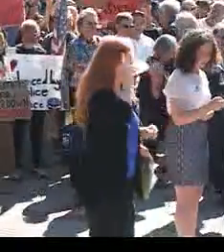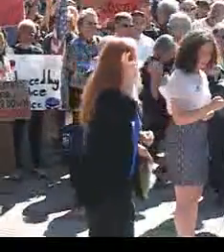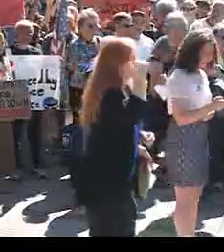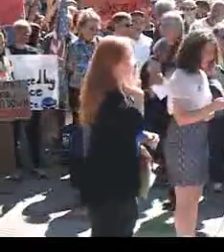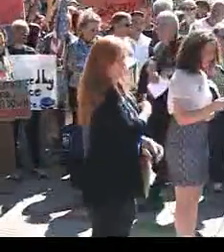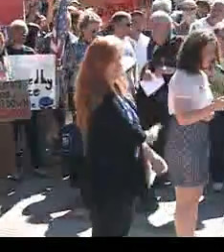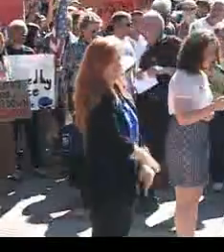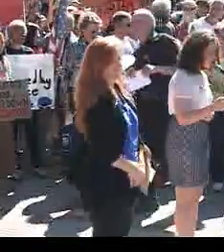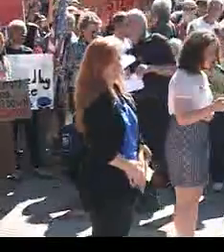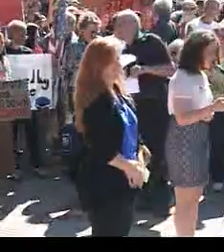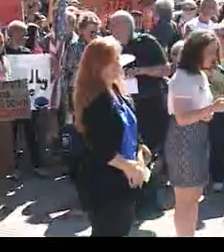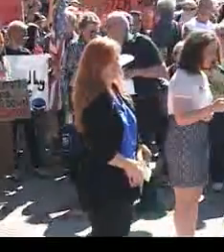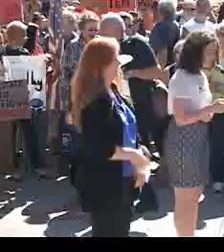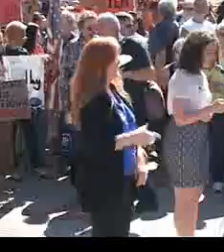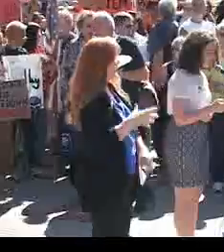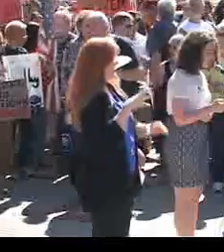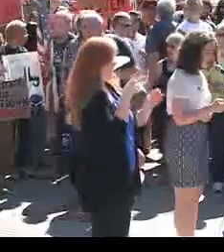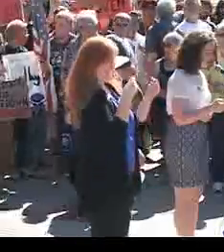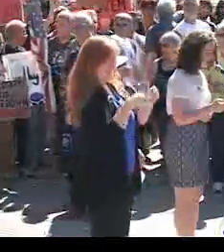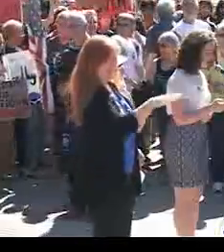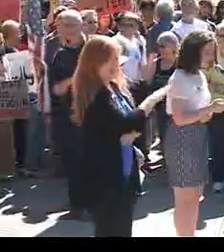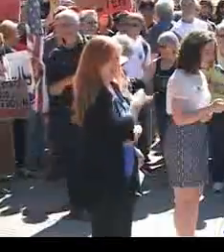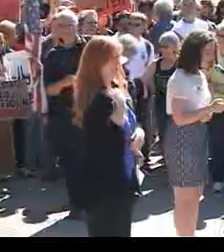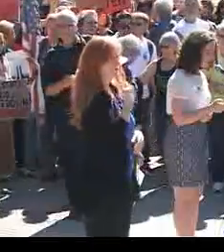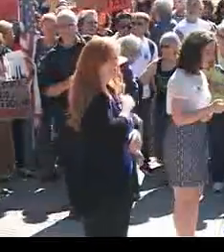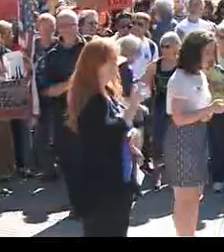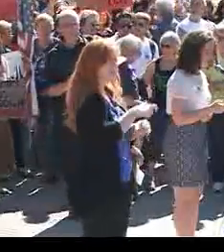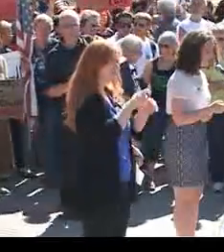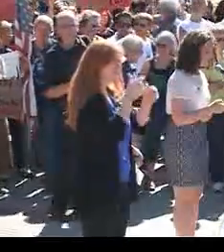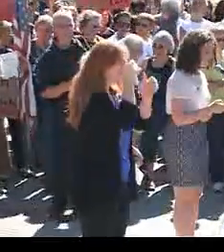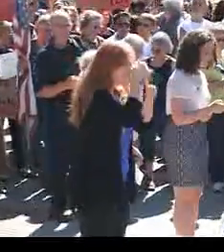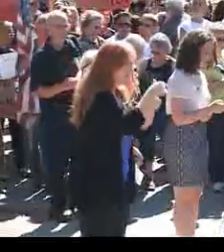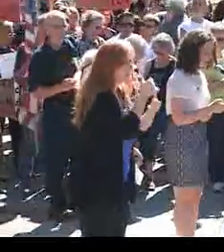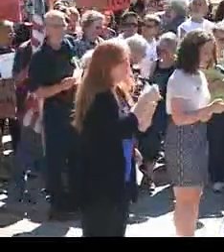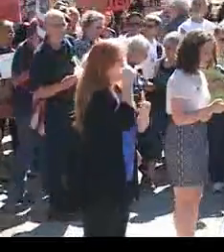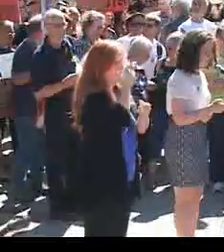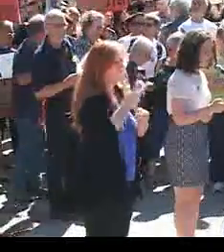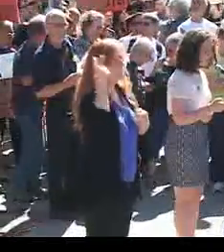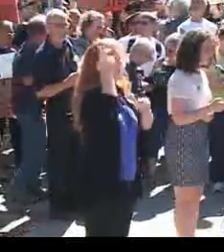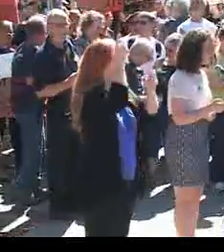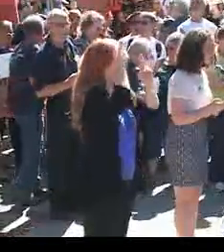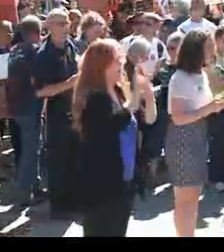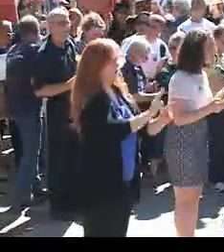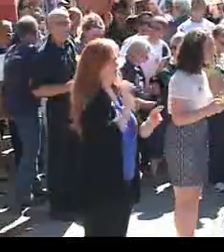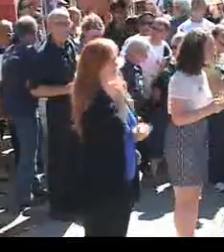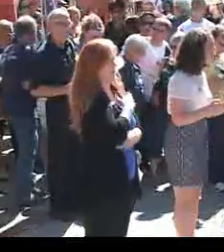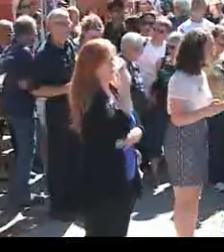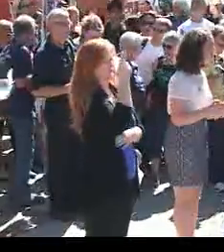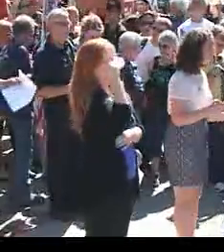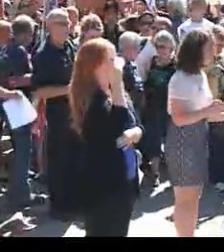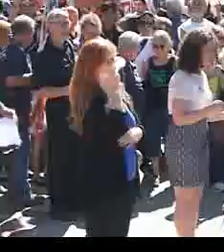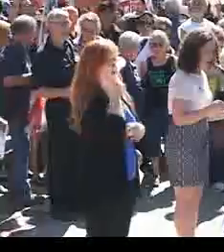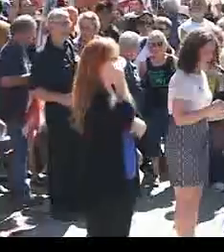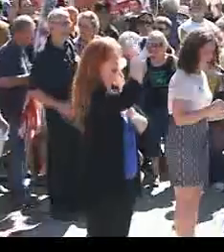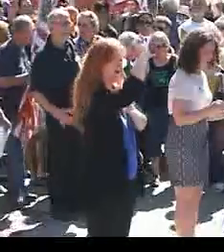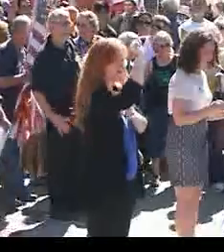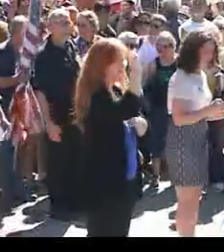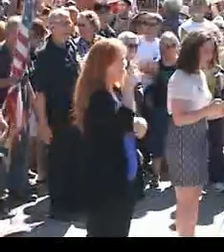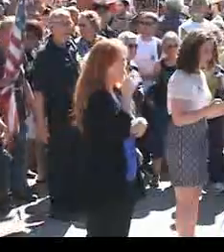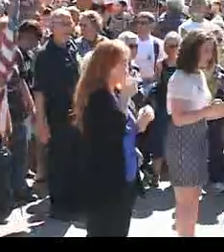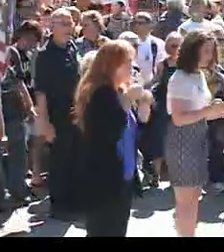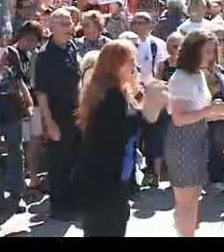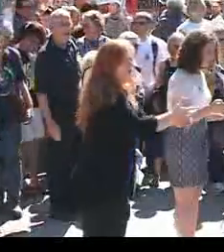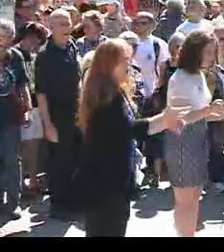Yeah. As a campus, we must remember, honor, and teach our history of unrelenting activism, including who caused a need for